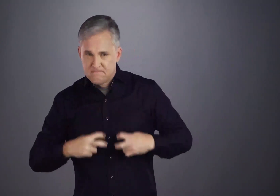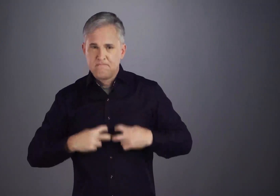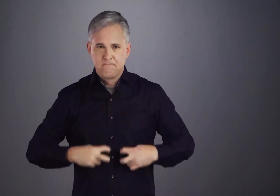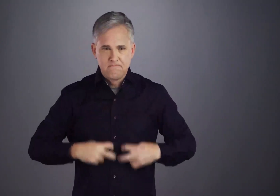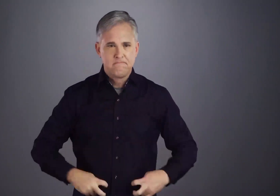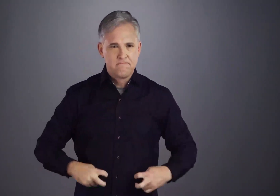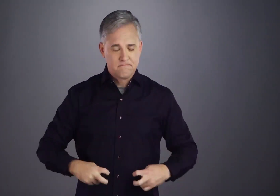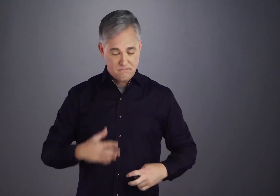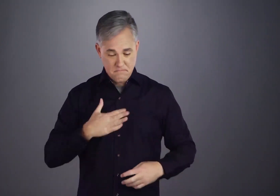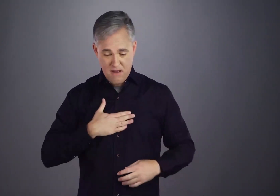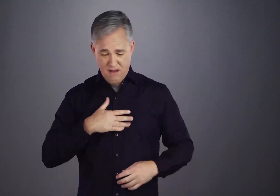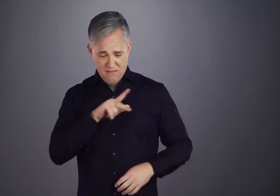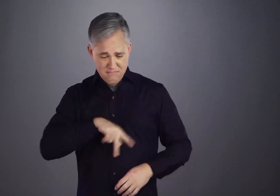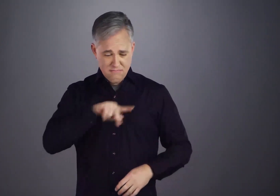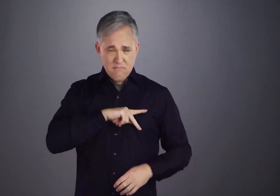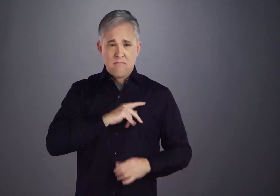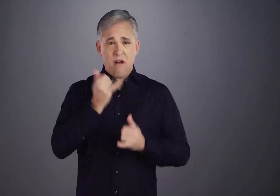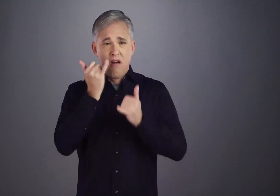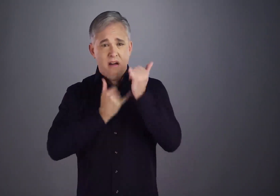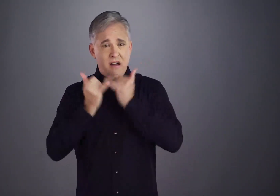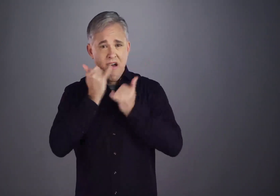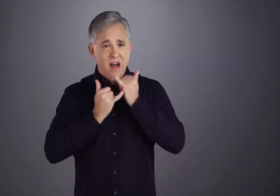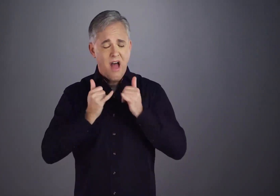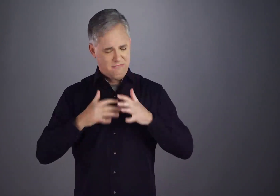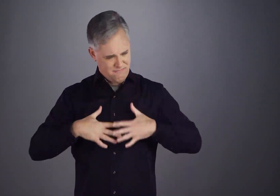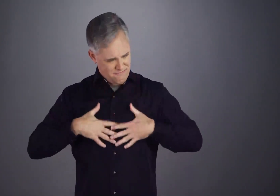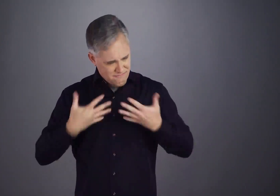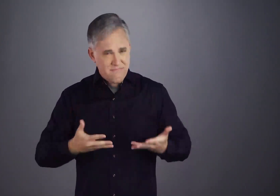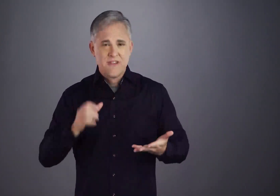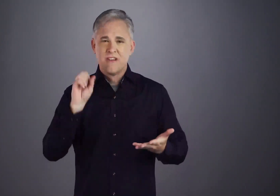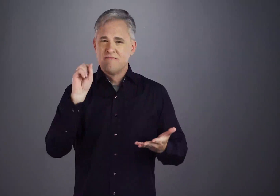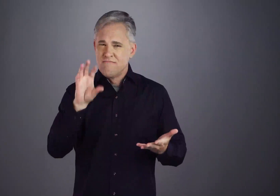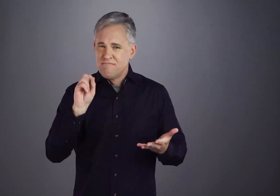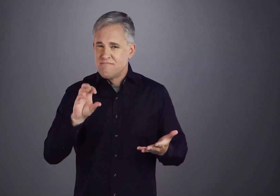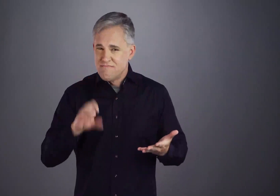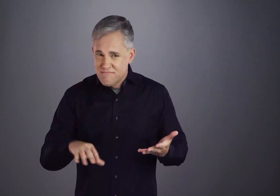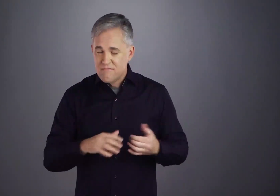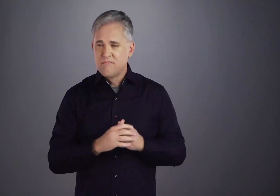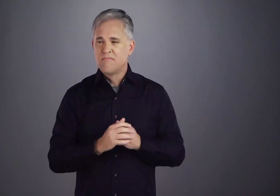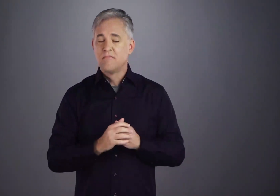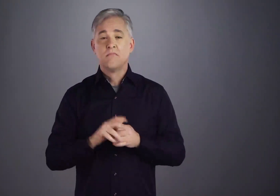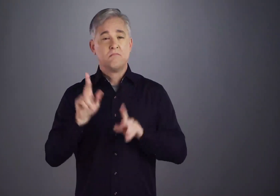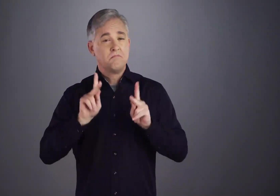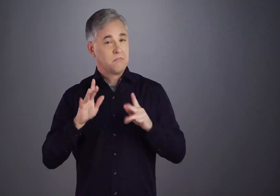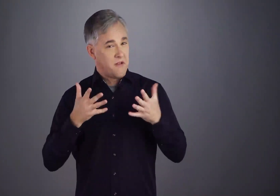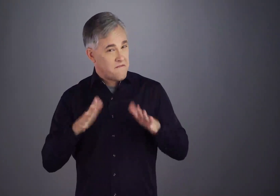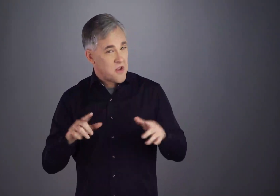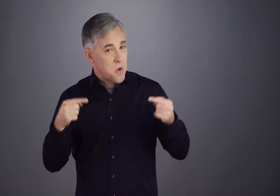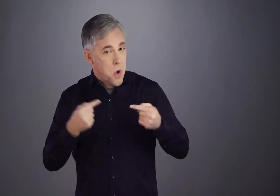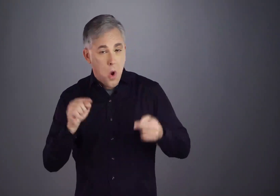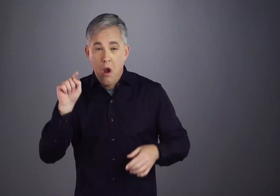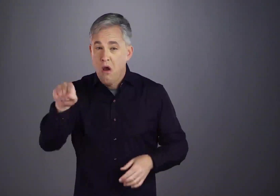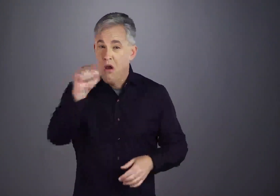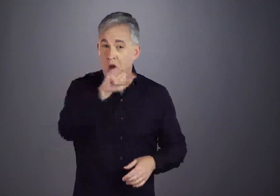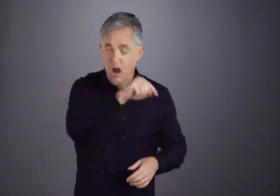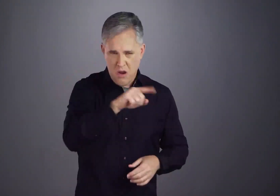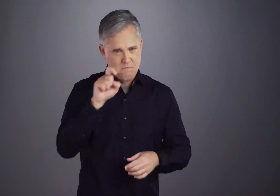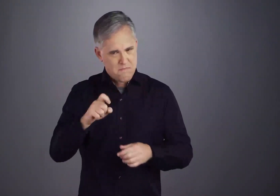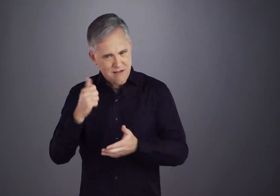Though he could not accept all the tenets of the Oxford groups, he was convinced of the need for moral inventory, confession of